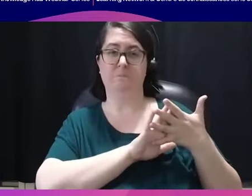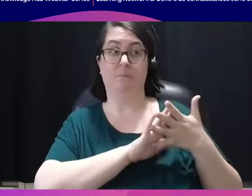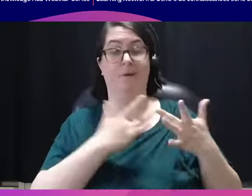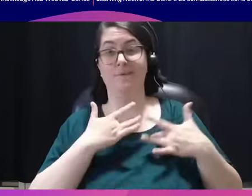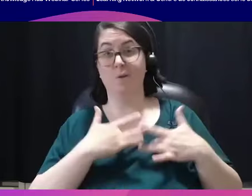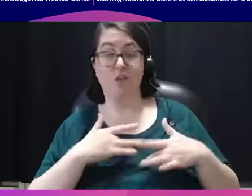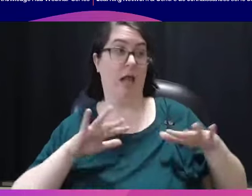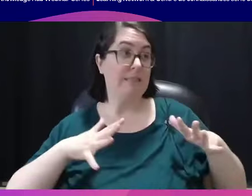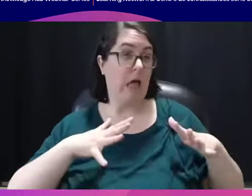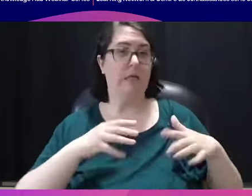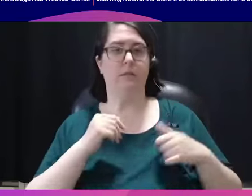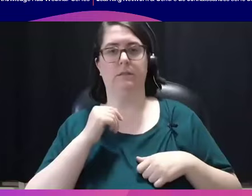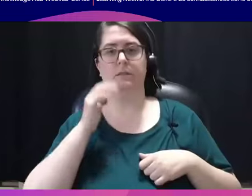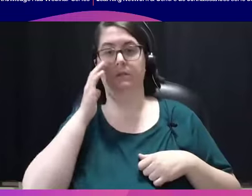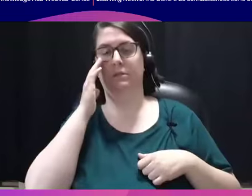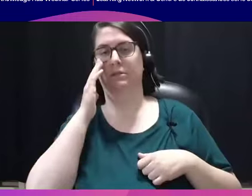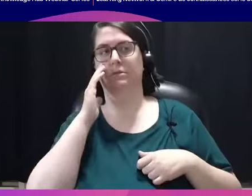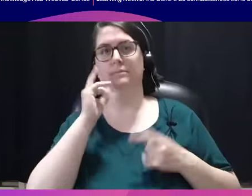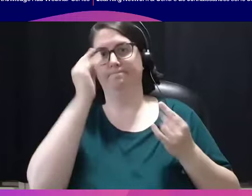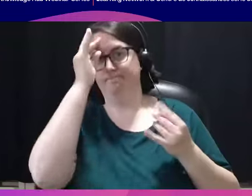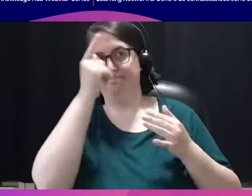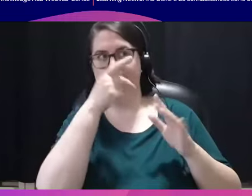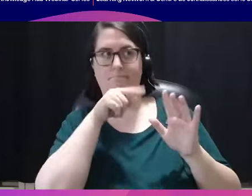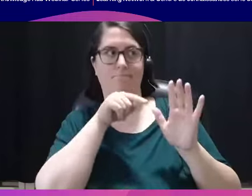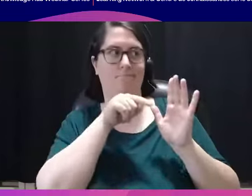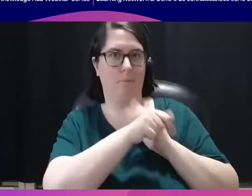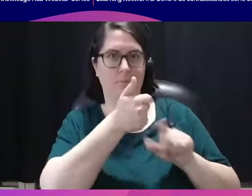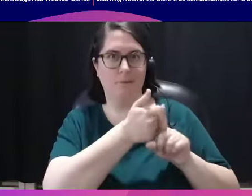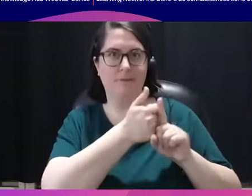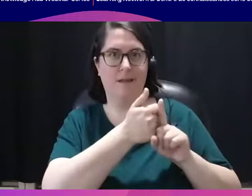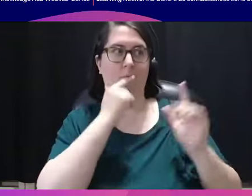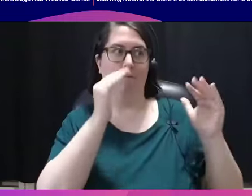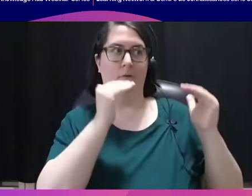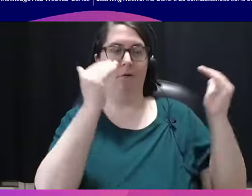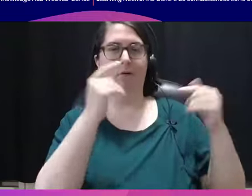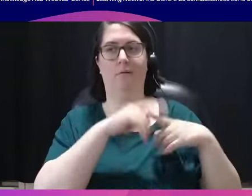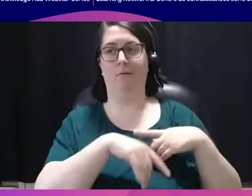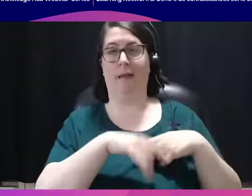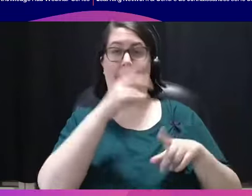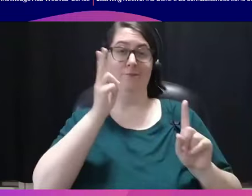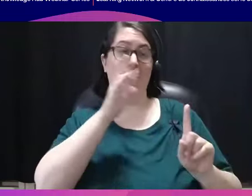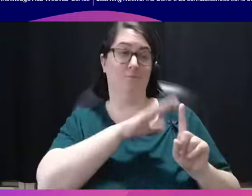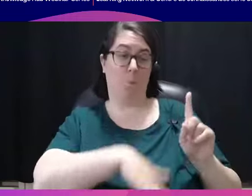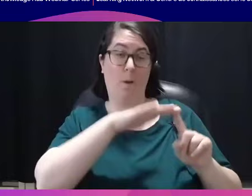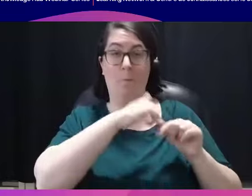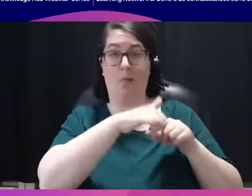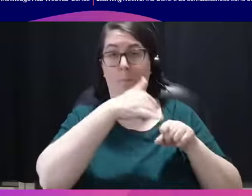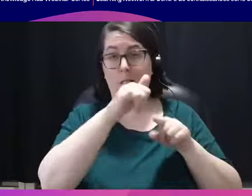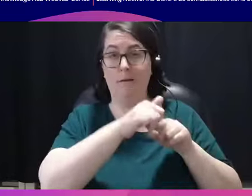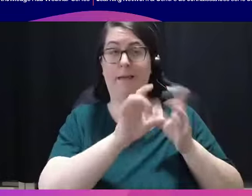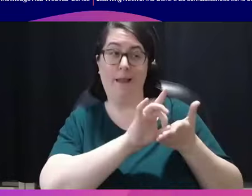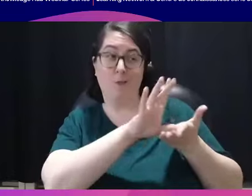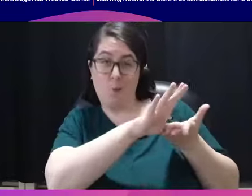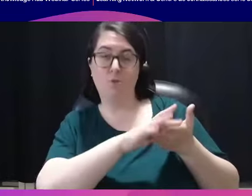depression, anxiety, suicidal ideation, histories of bullying and exclusion, which we know in